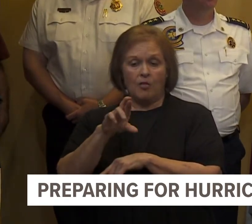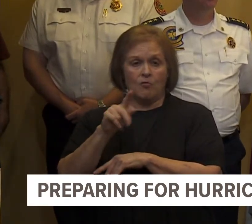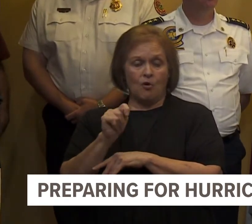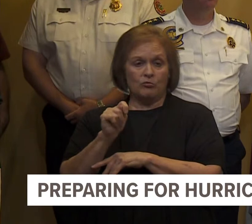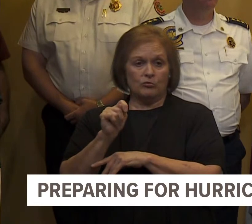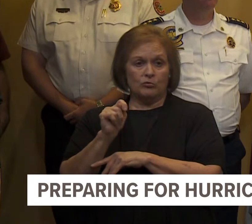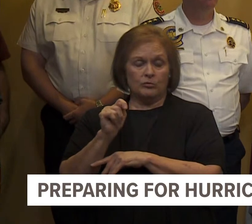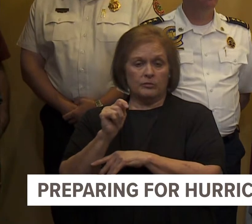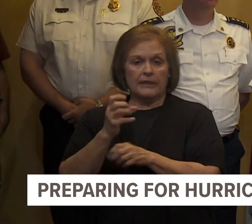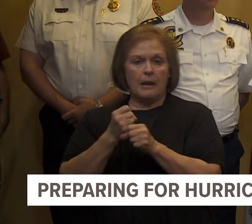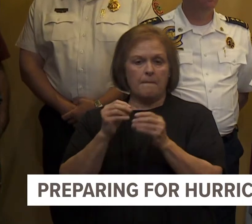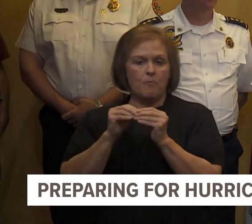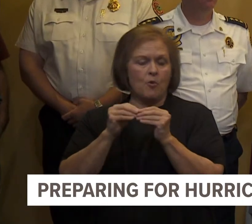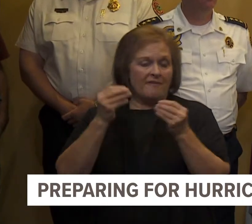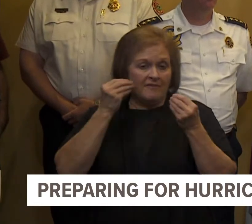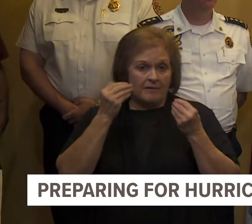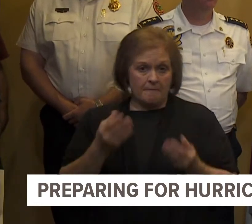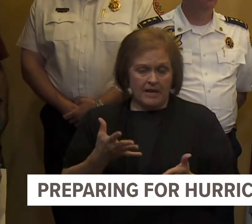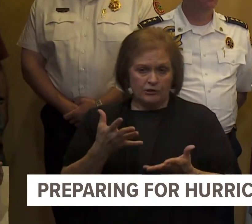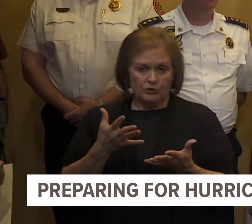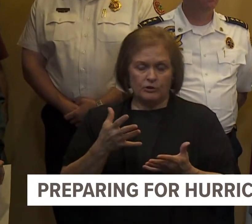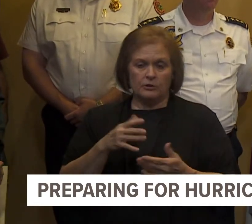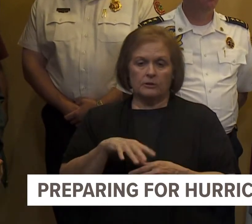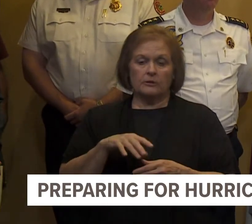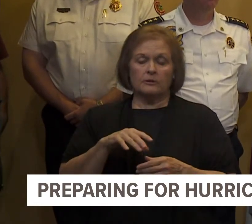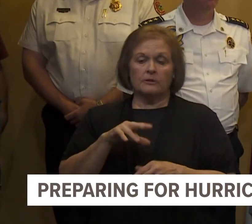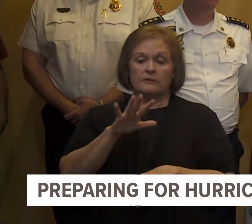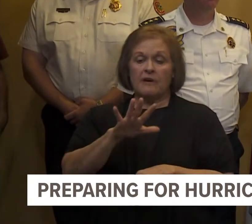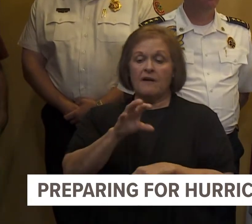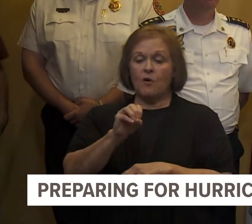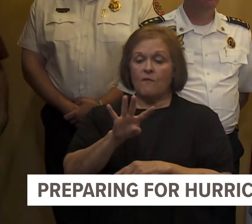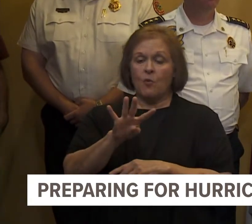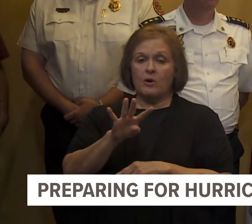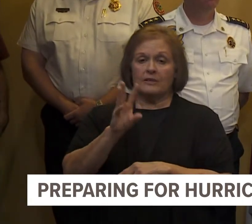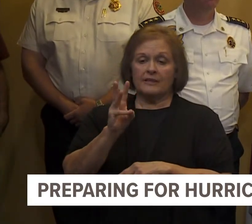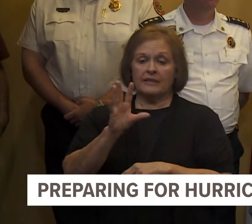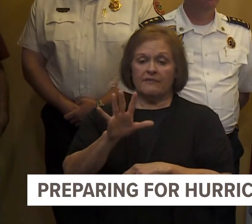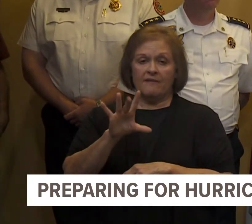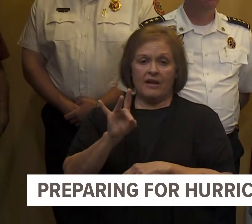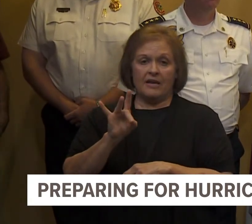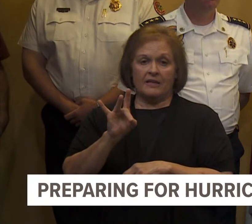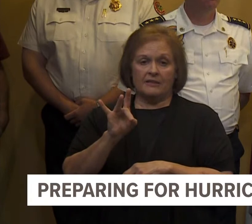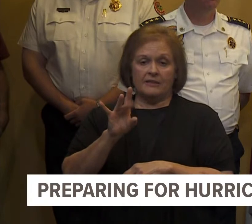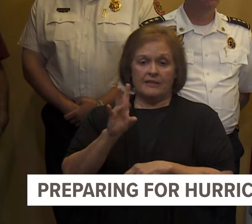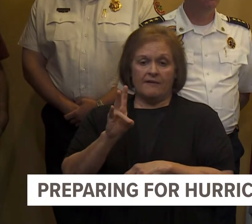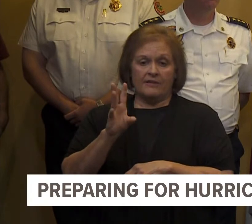roadworknola.gov/alerts to get information. That number is